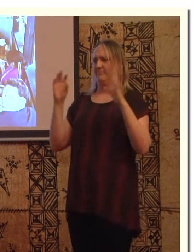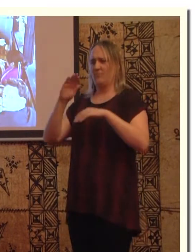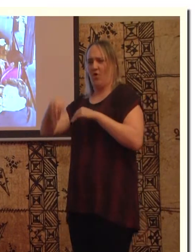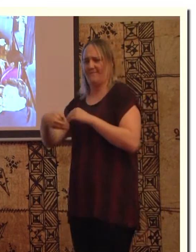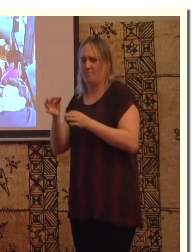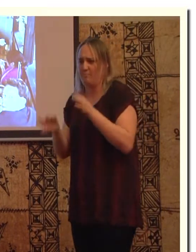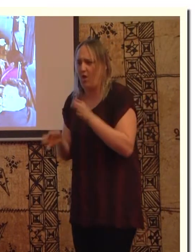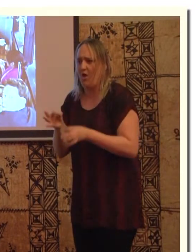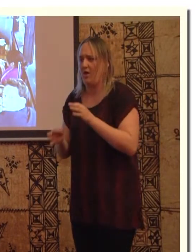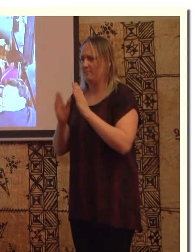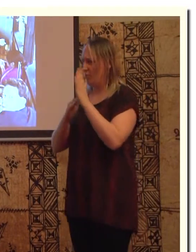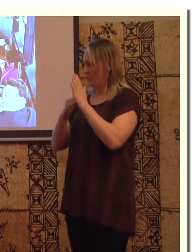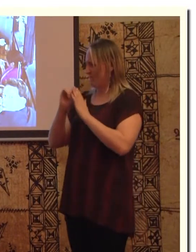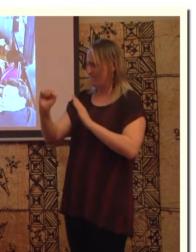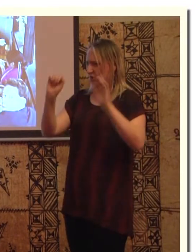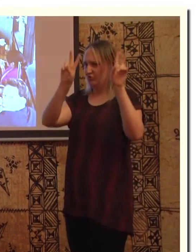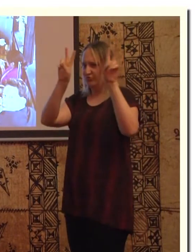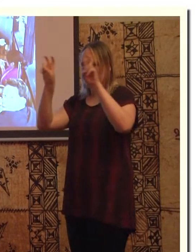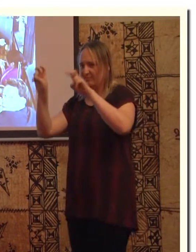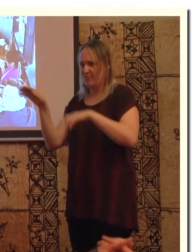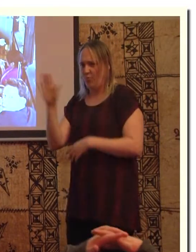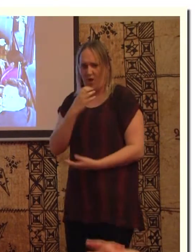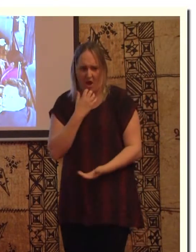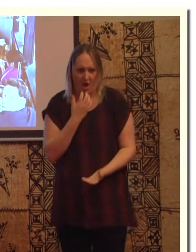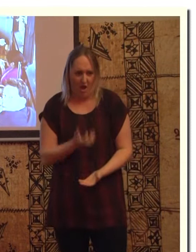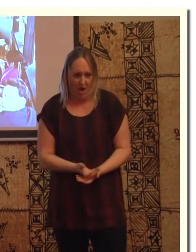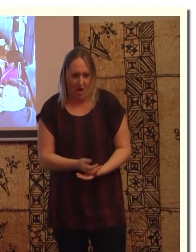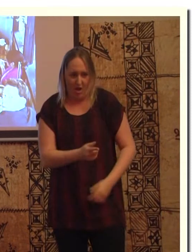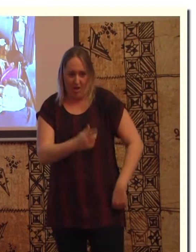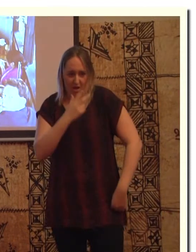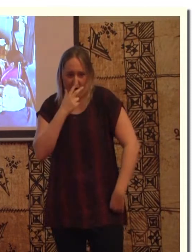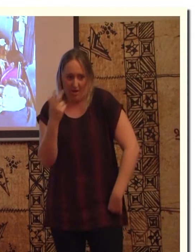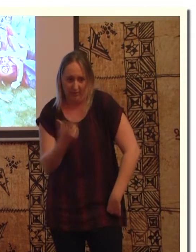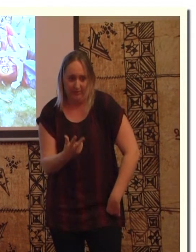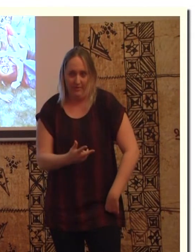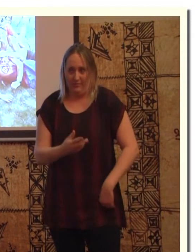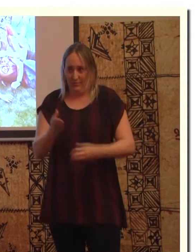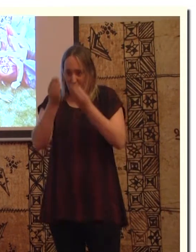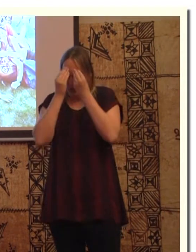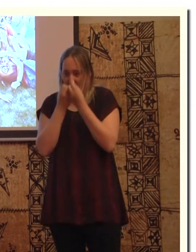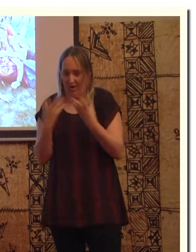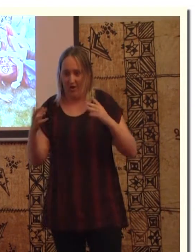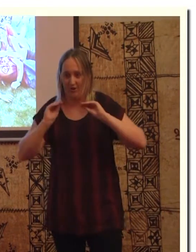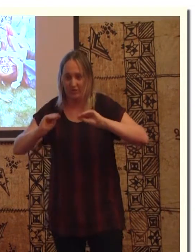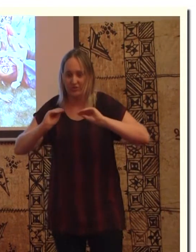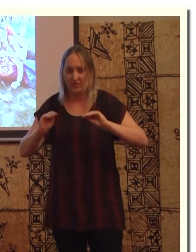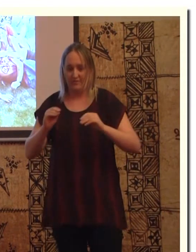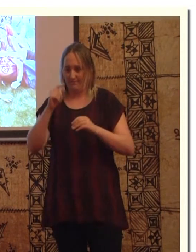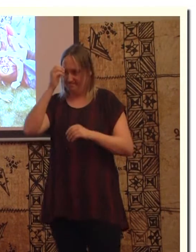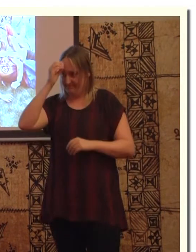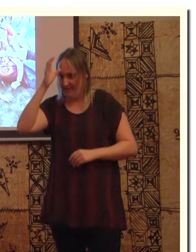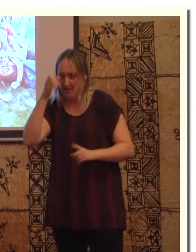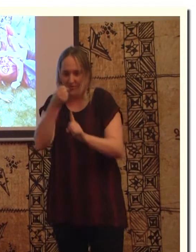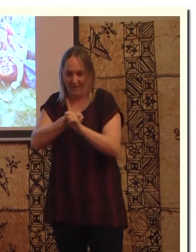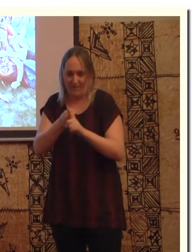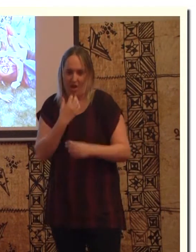was really young when I was there too. We realized between us that we knew lots and we'd been educated really well. There were lots of